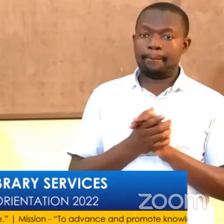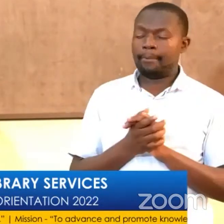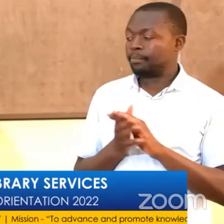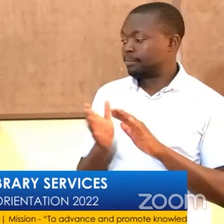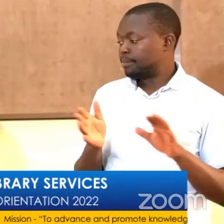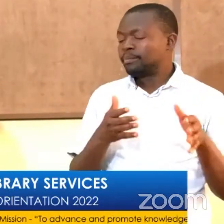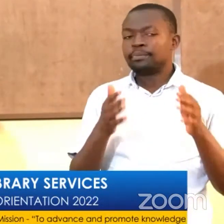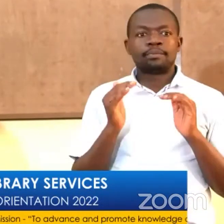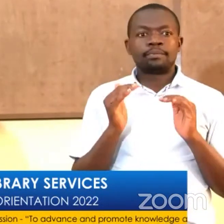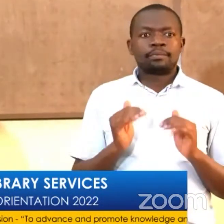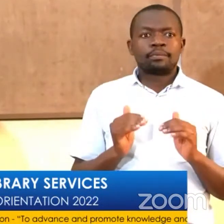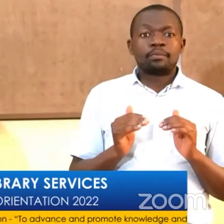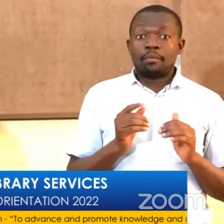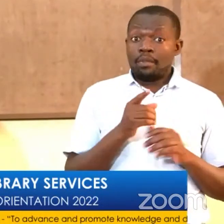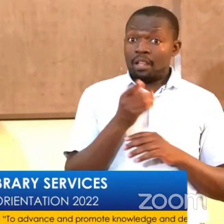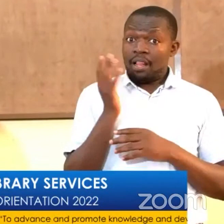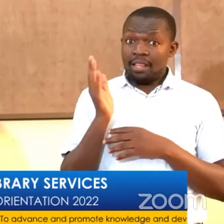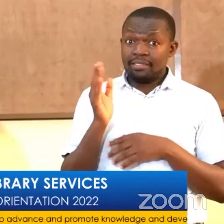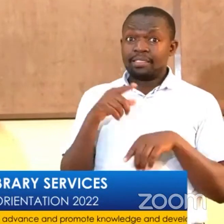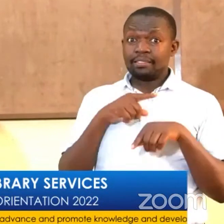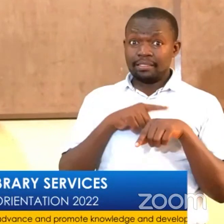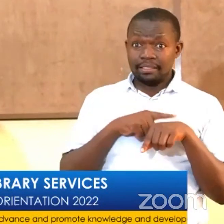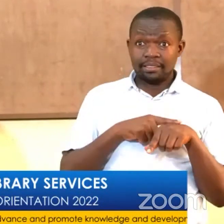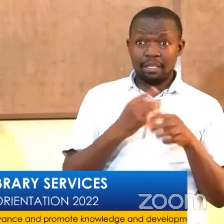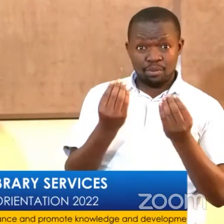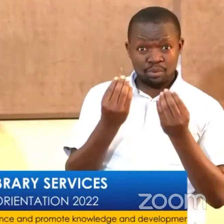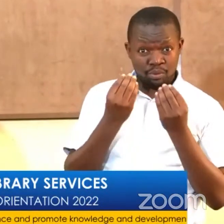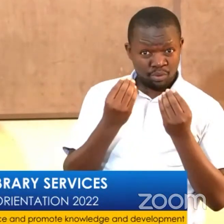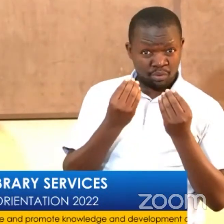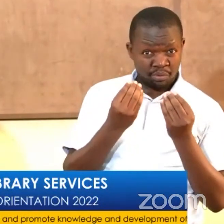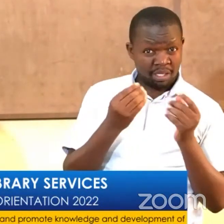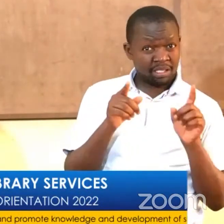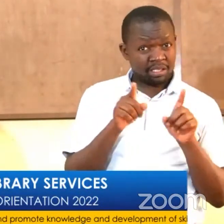lectures be on during the training time or?